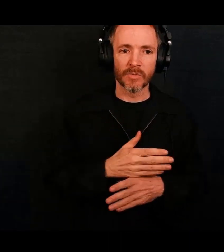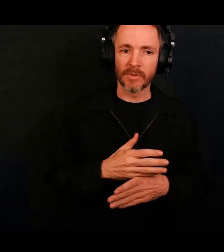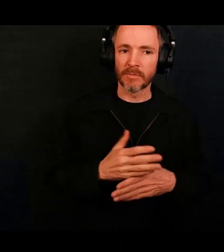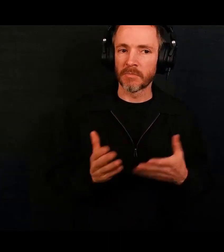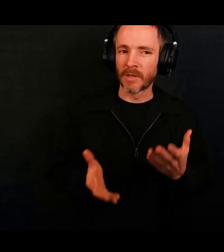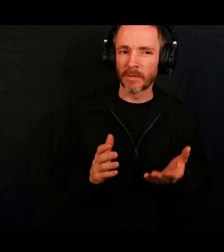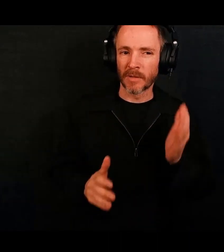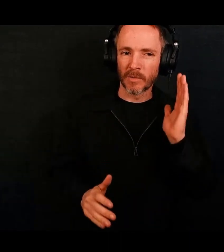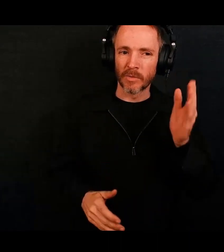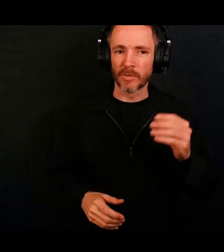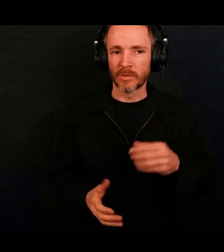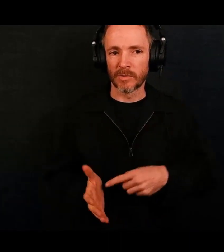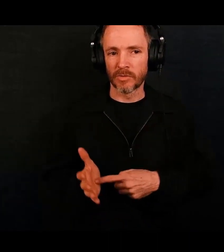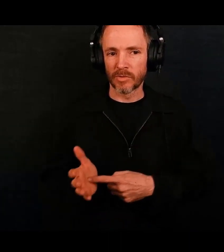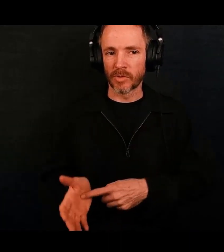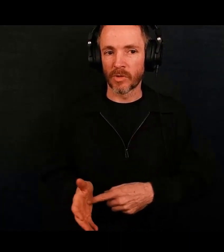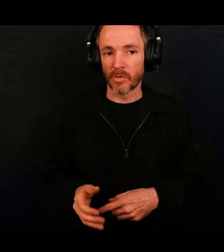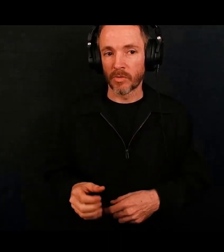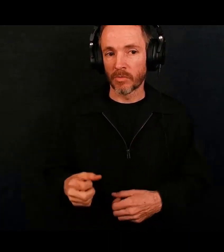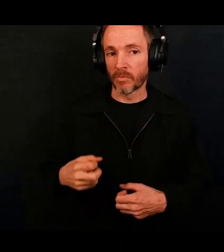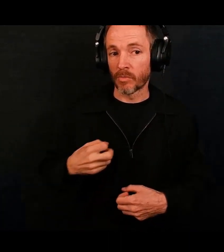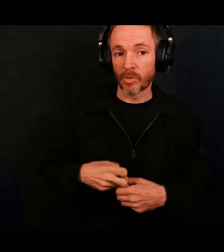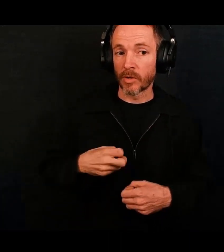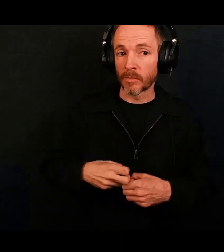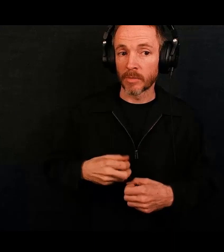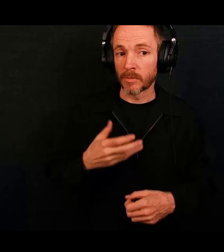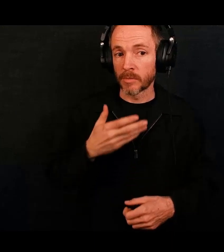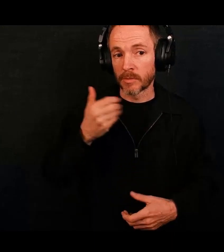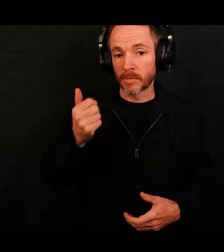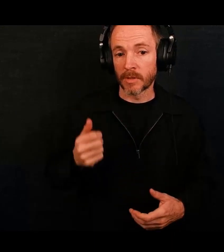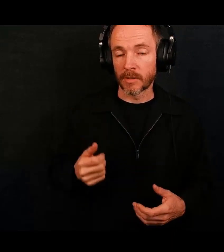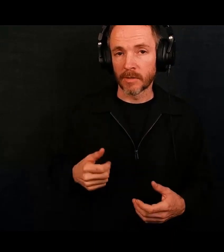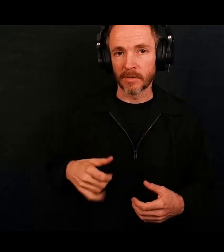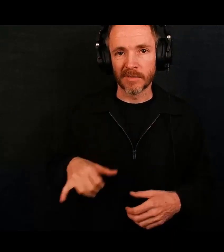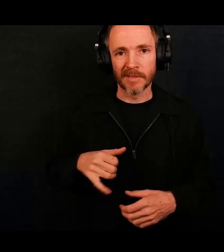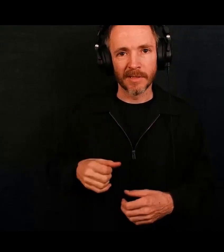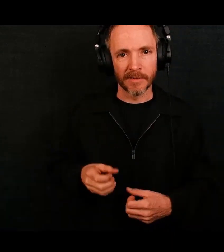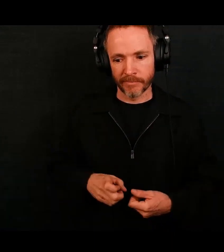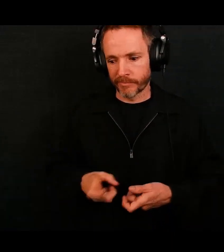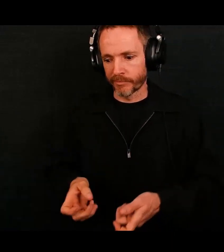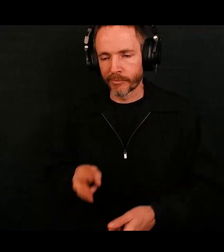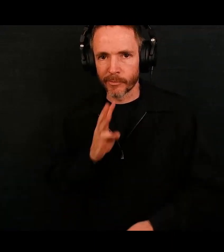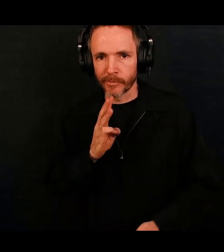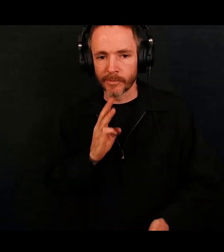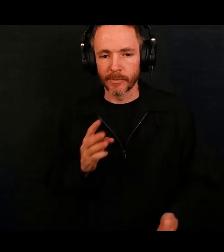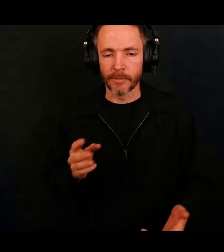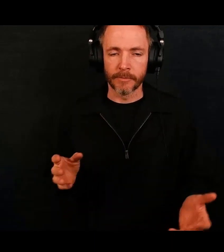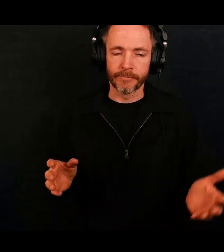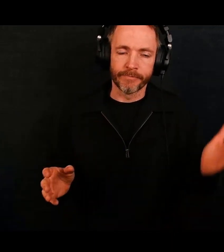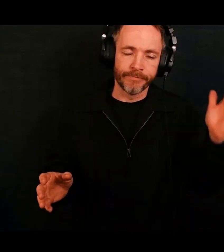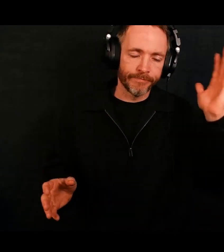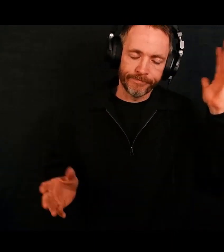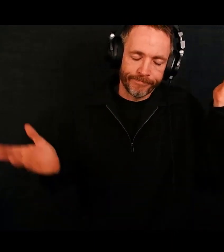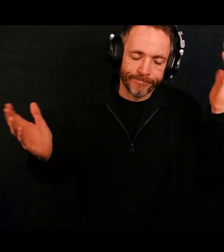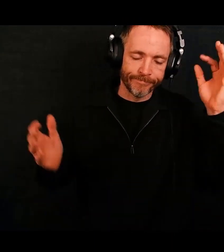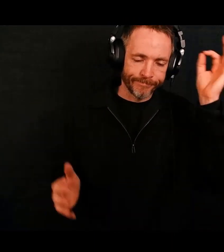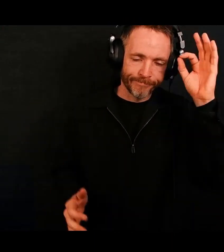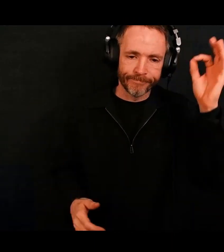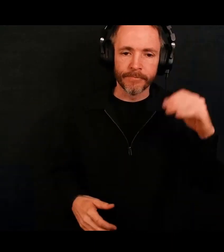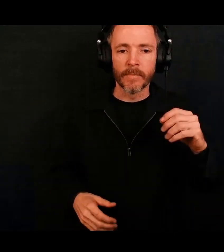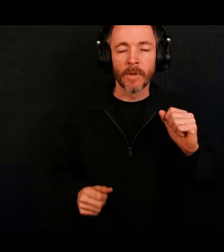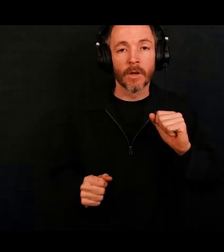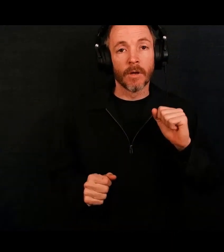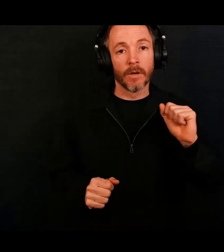problems better? I don't know. Spilled water. So all these inside corners are 90 degrees. They should have a big old